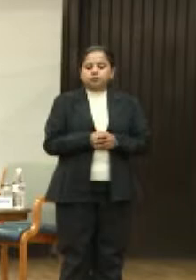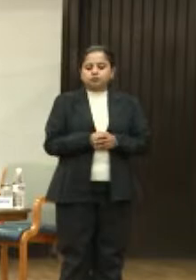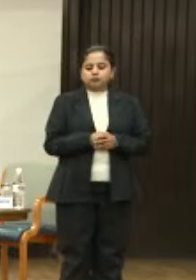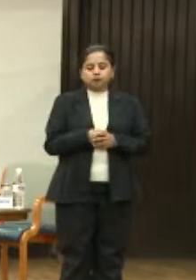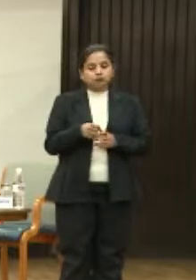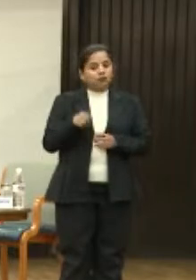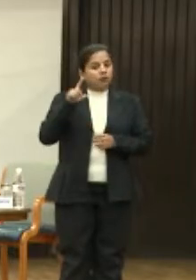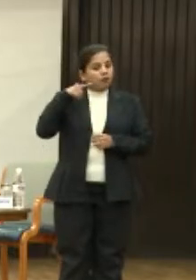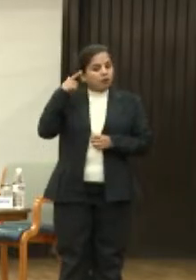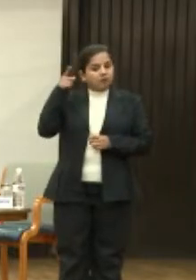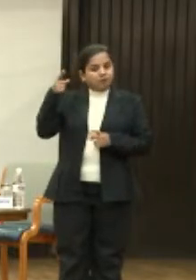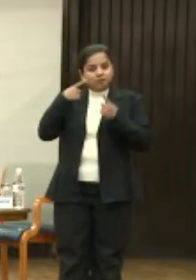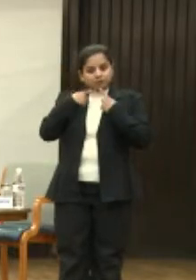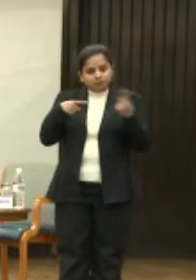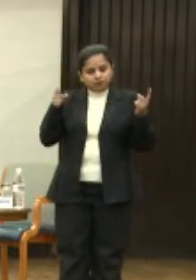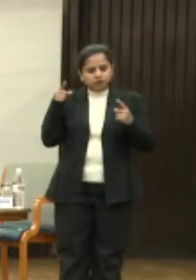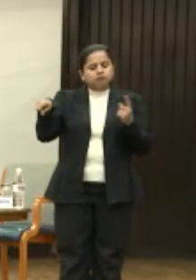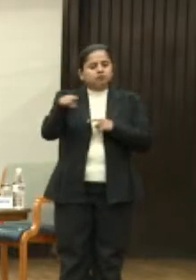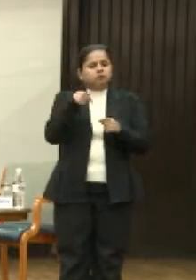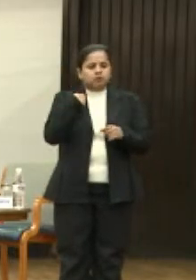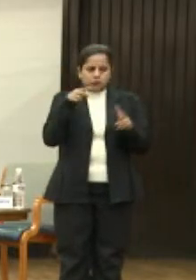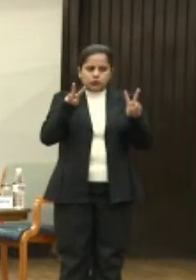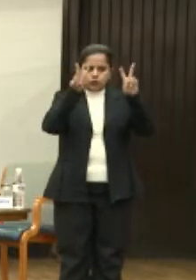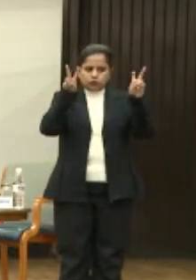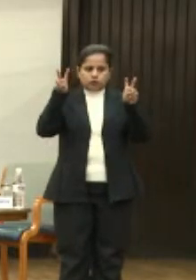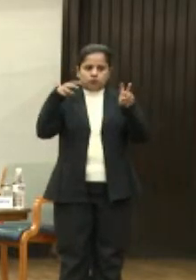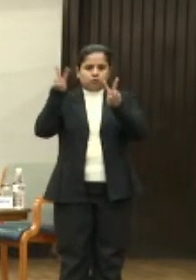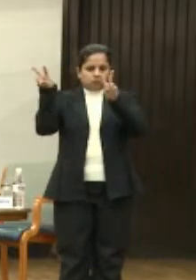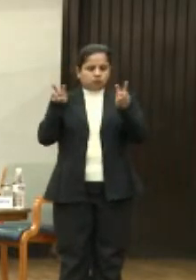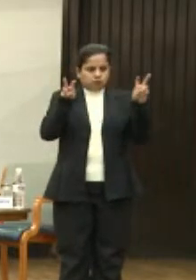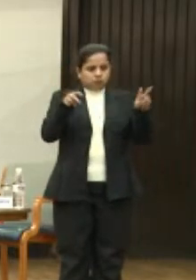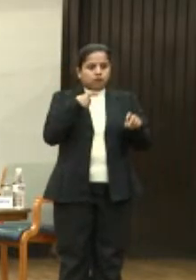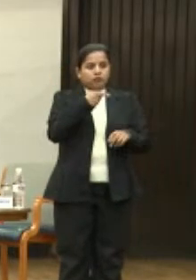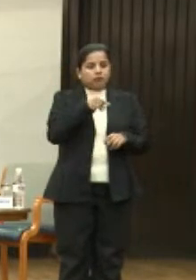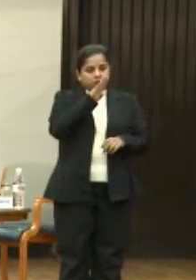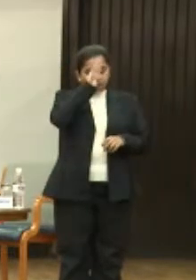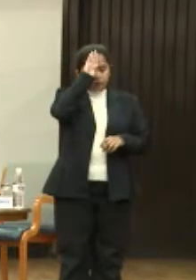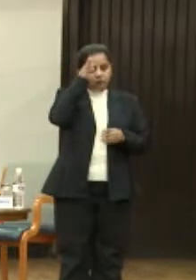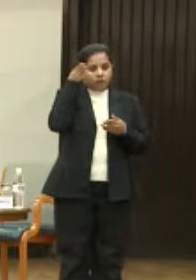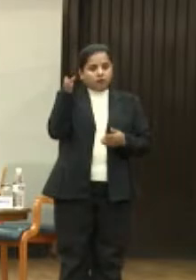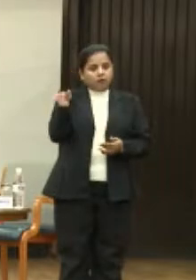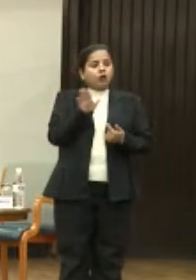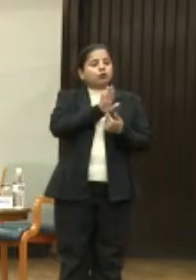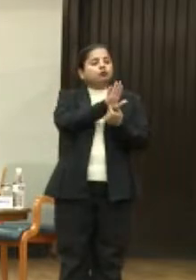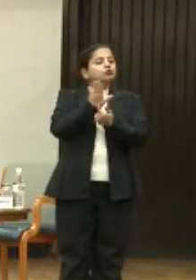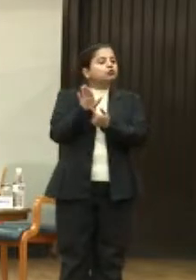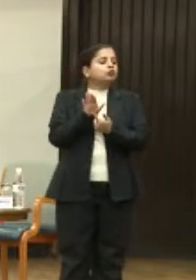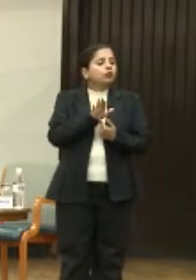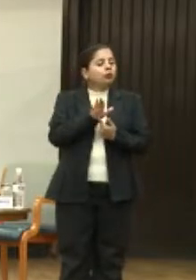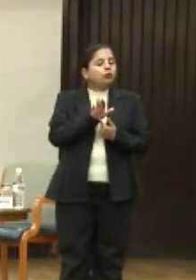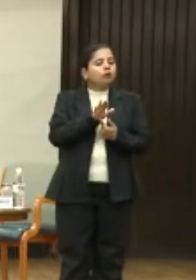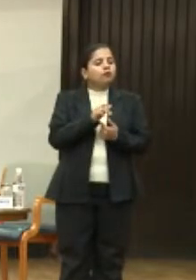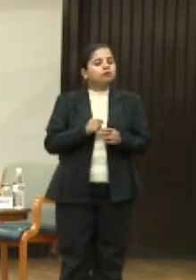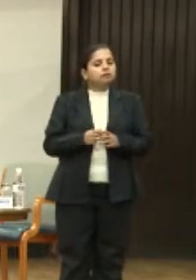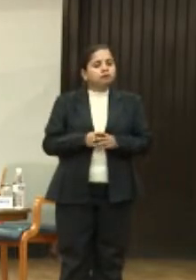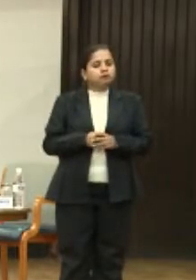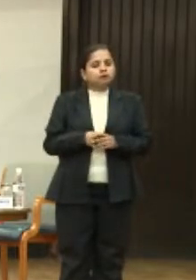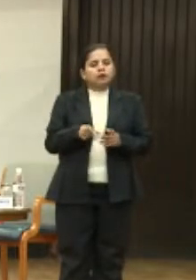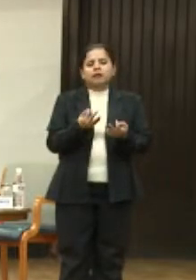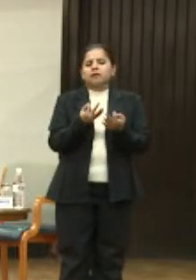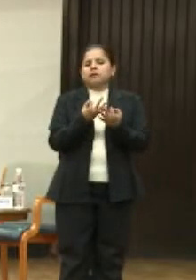Under that, I quote, "The king is the symbol of